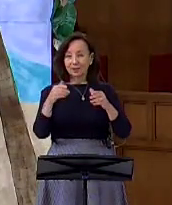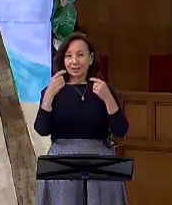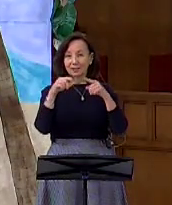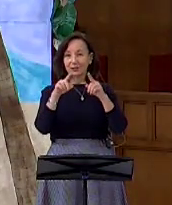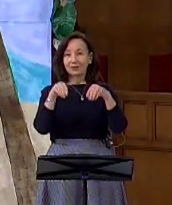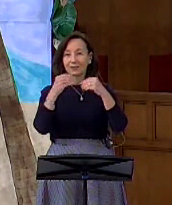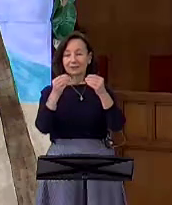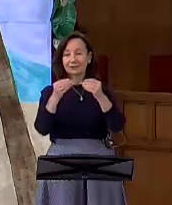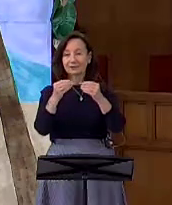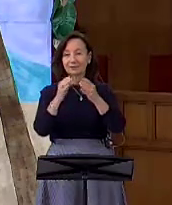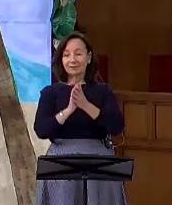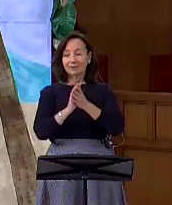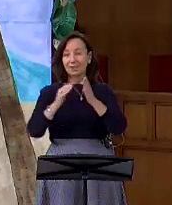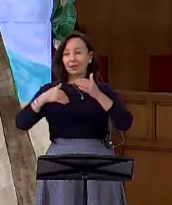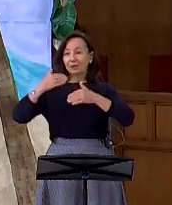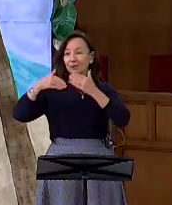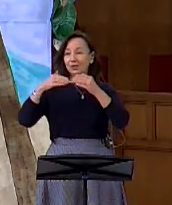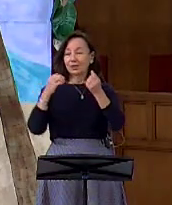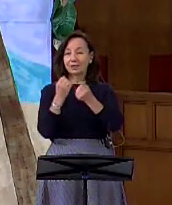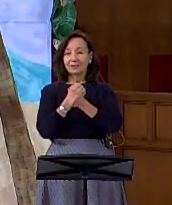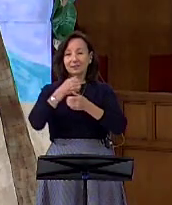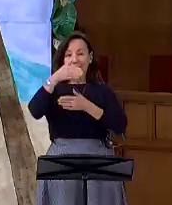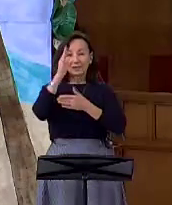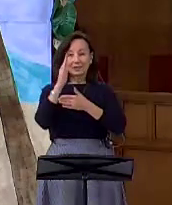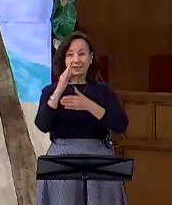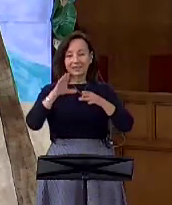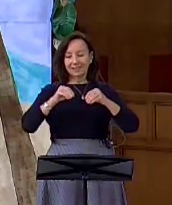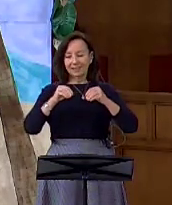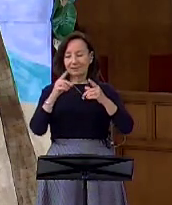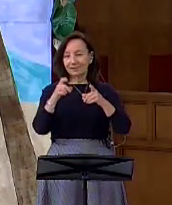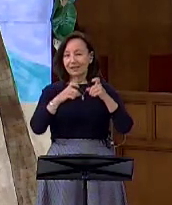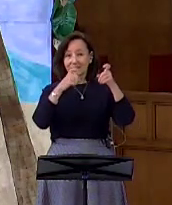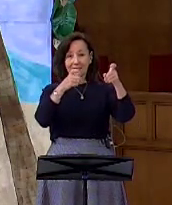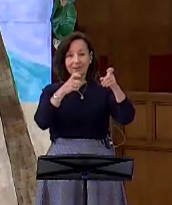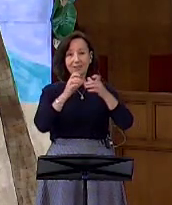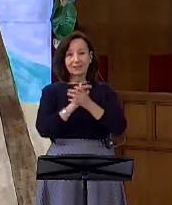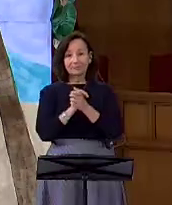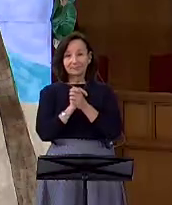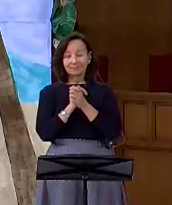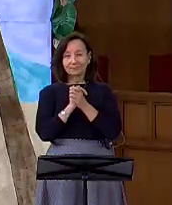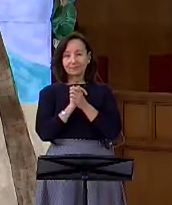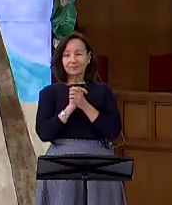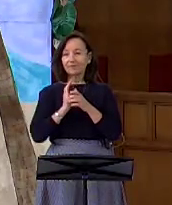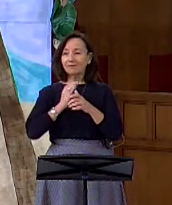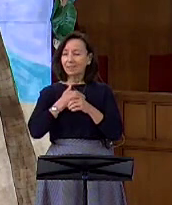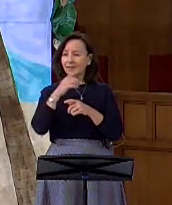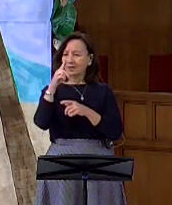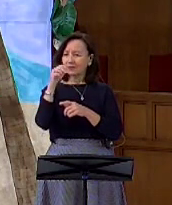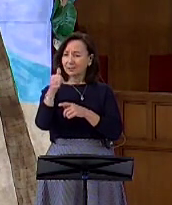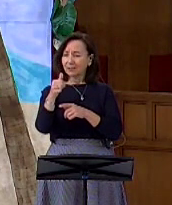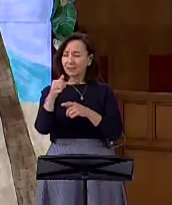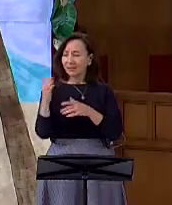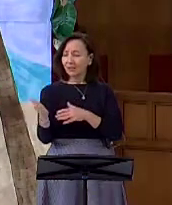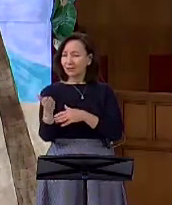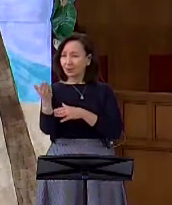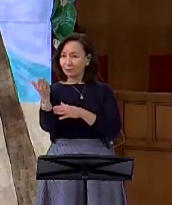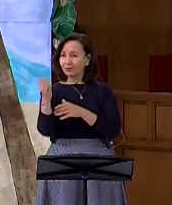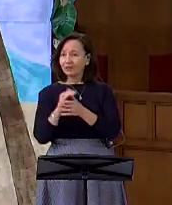pray. Oh, gracious and loving God, accept these gifts of our tithes and our offerings